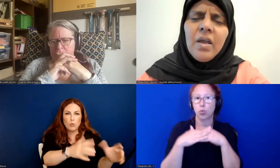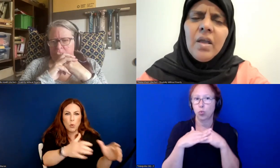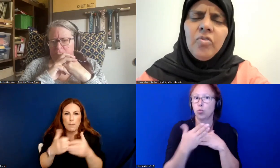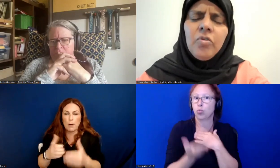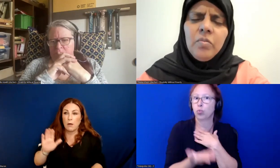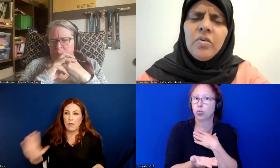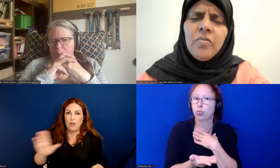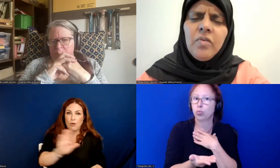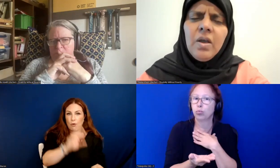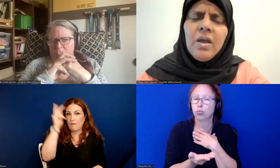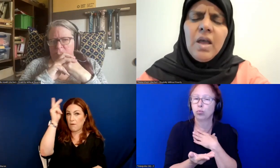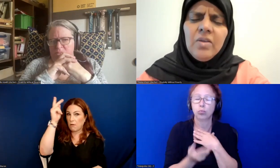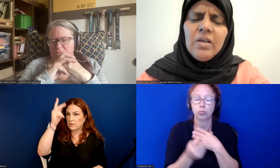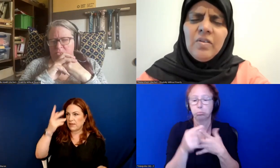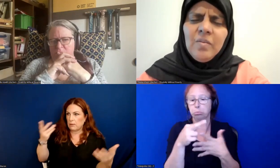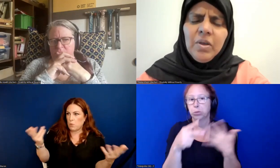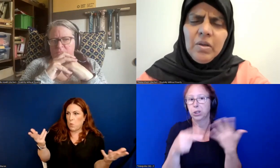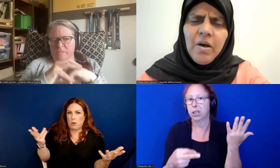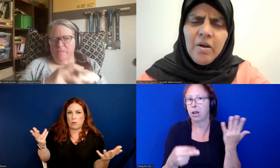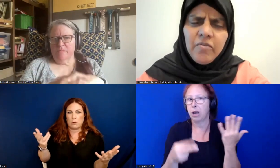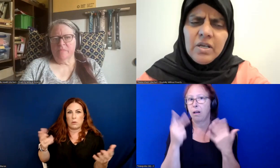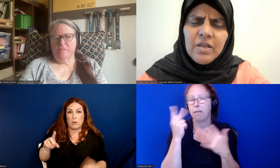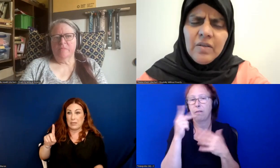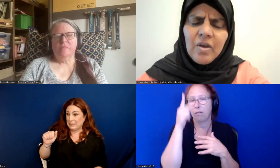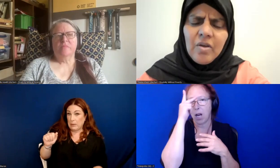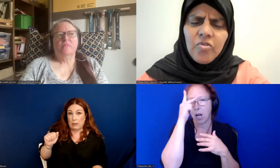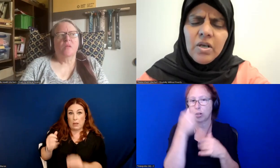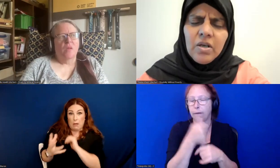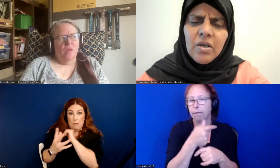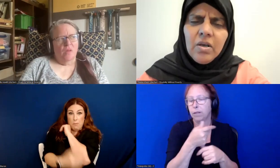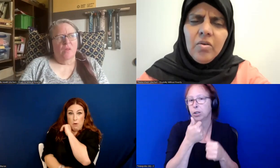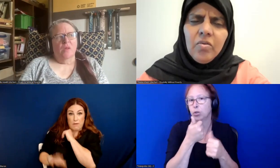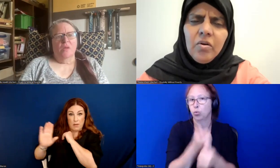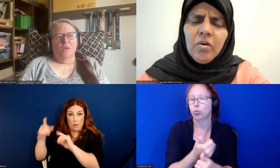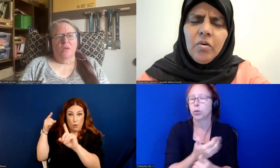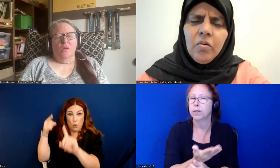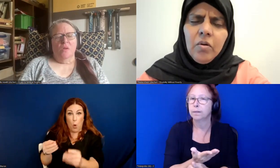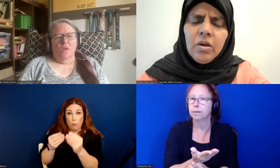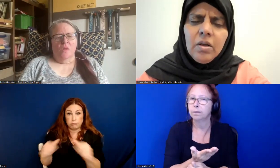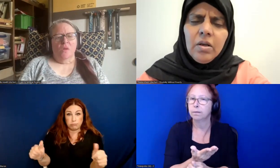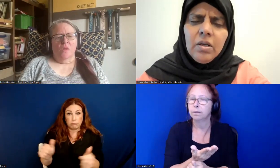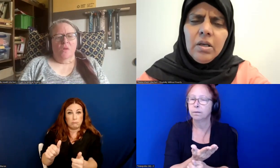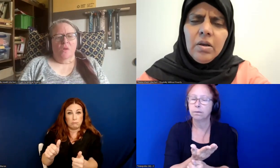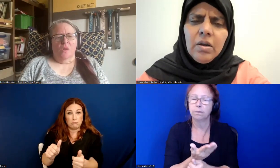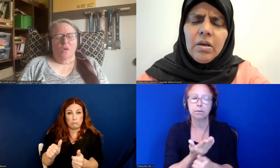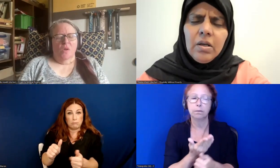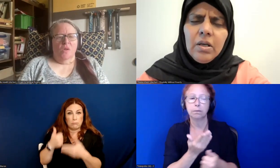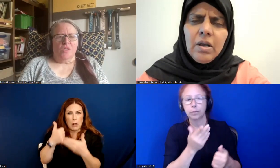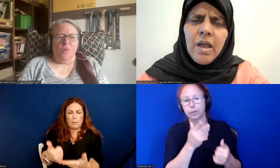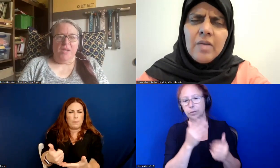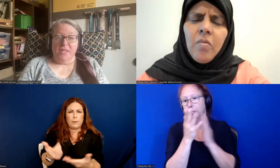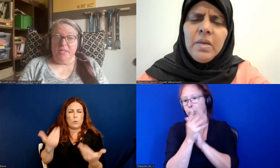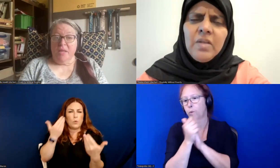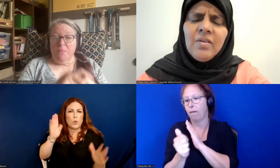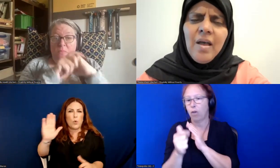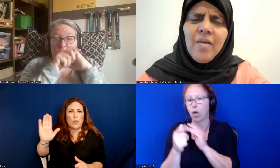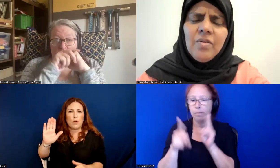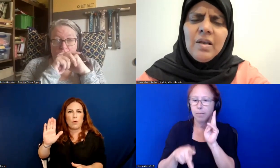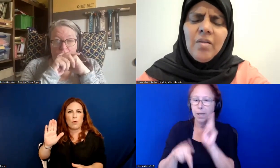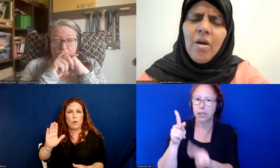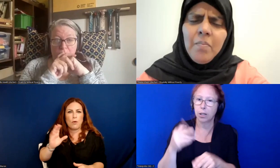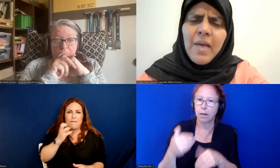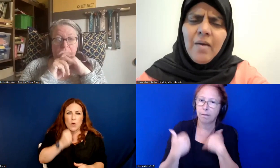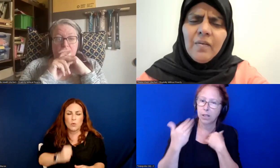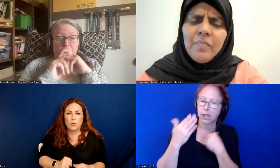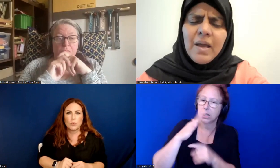have in terms of ending disability poverty in this country. So I So I don't did mean to see sound